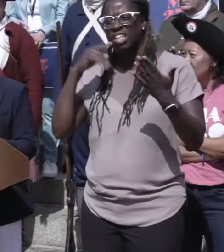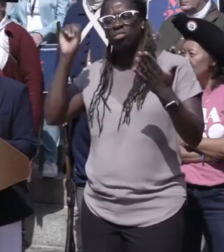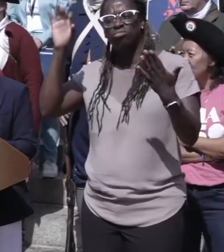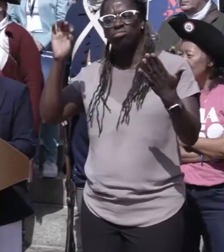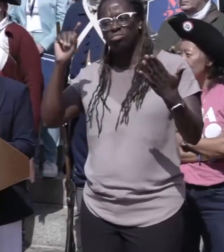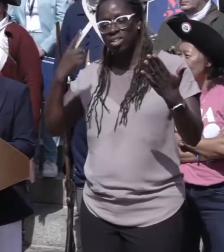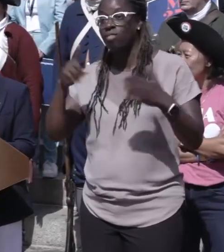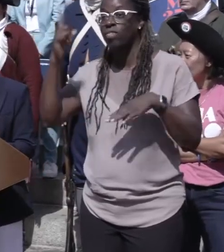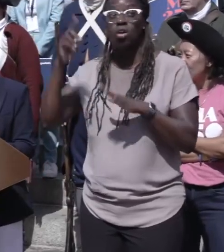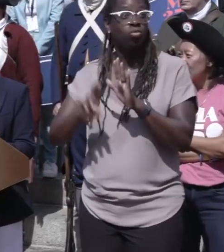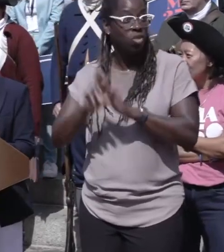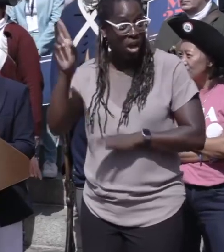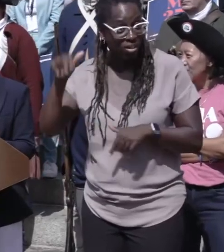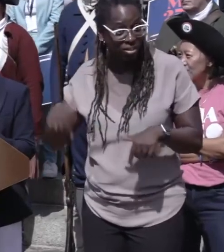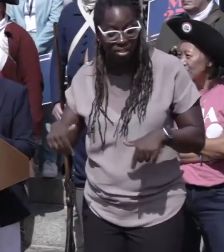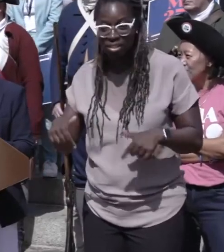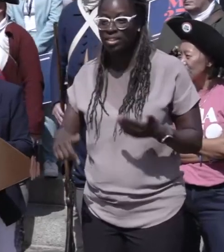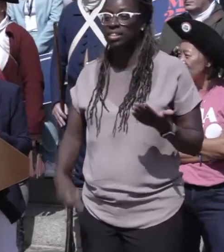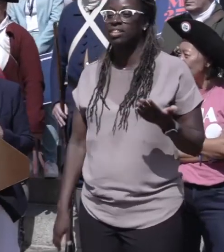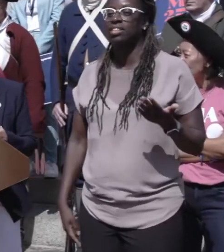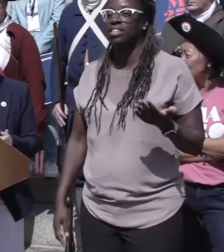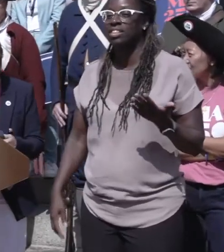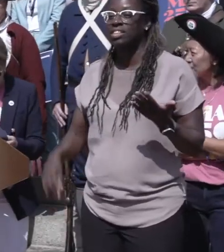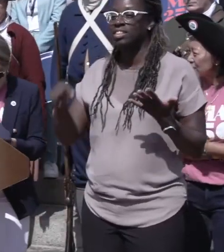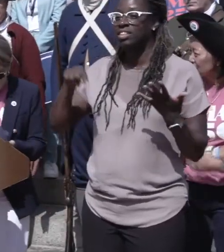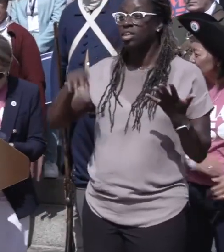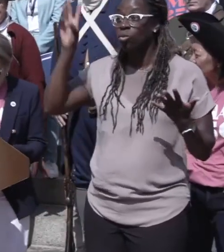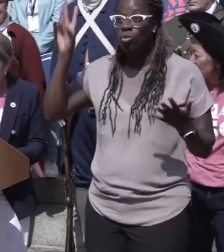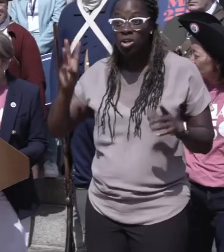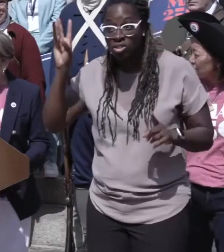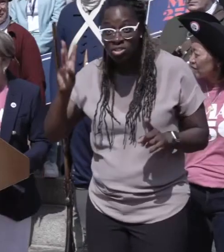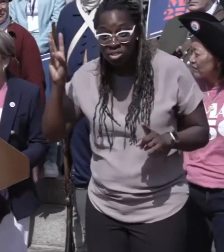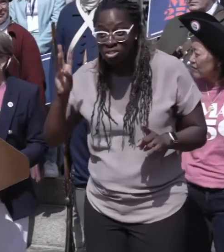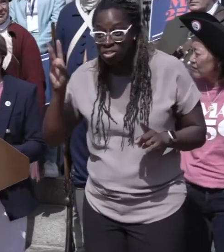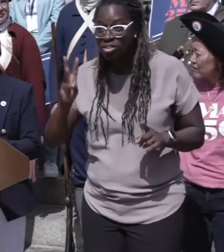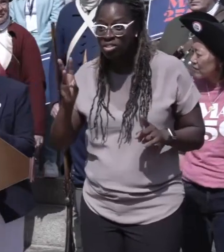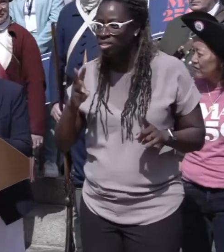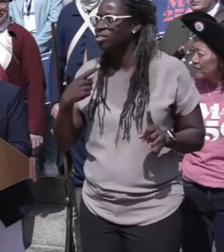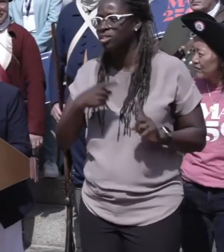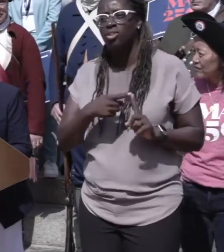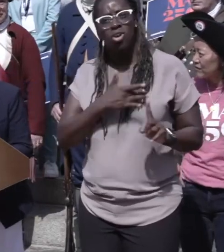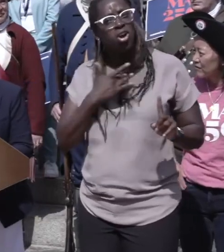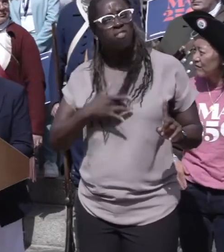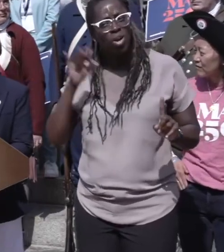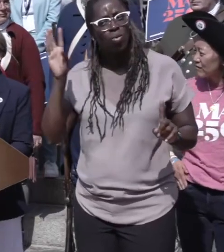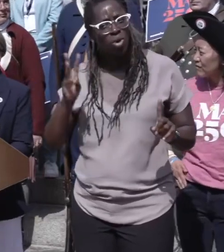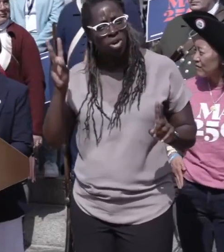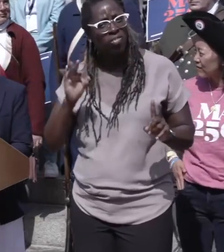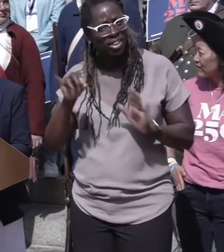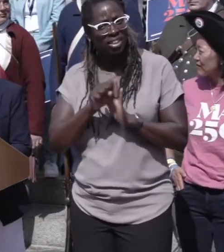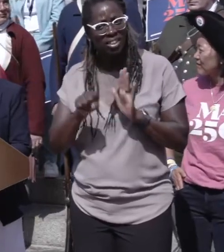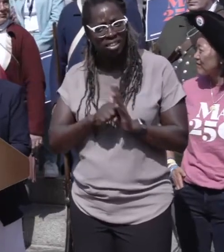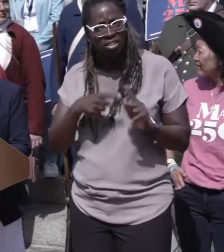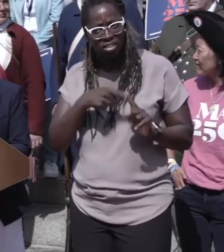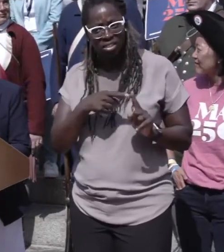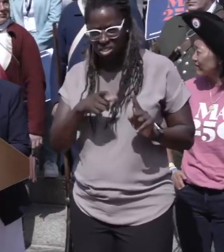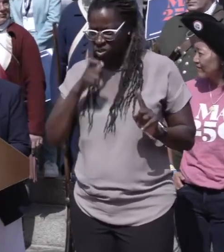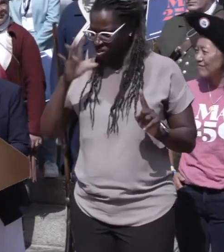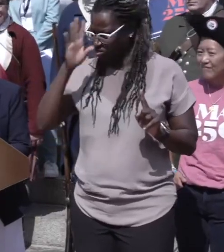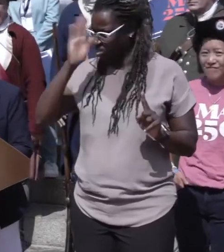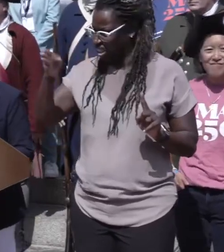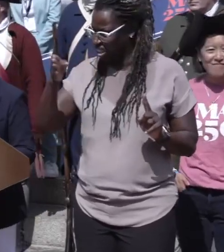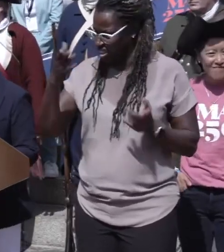don't understand that. Worcester, heart of the Commonwealth, invented the birth control pill and the